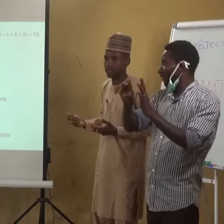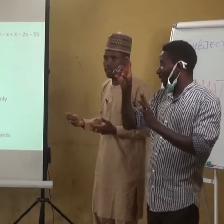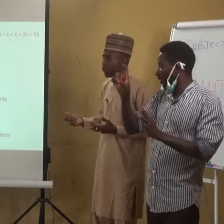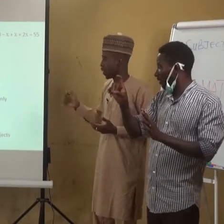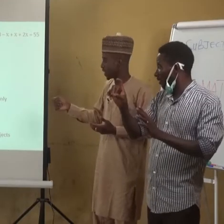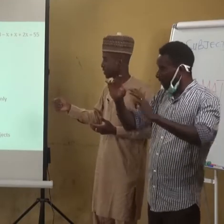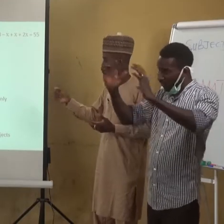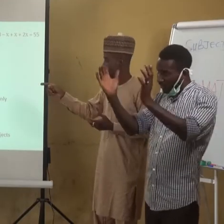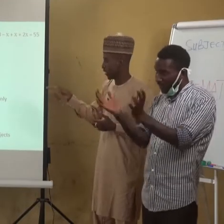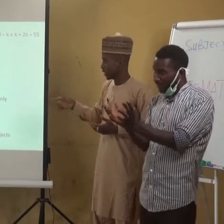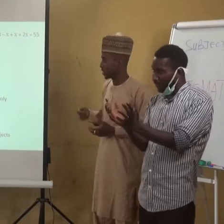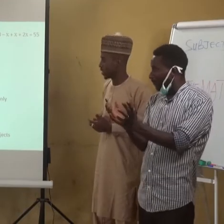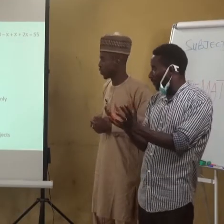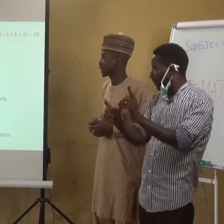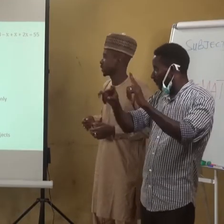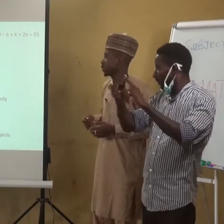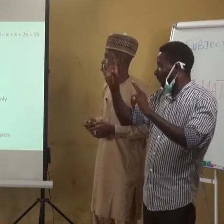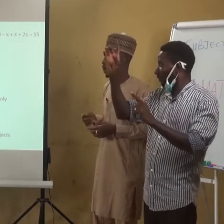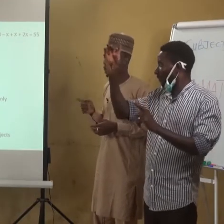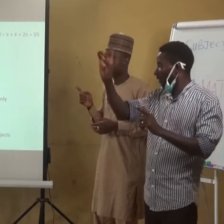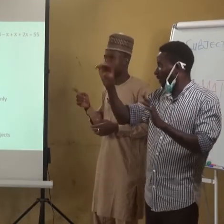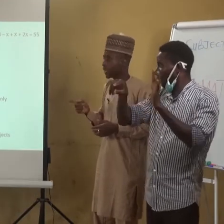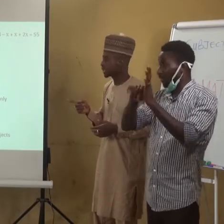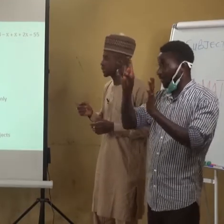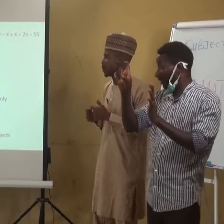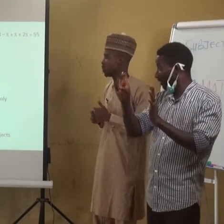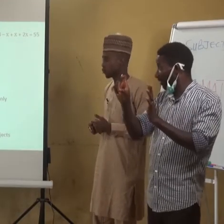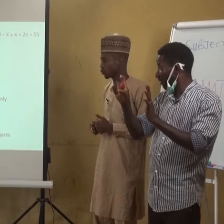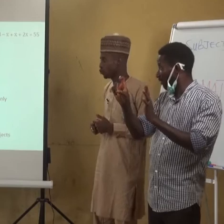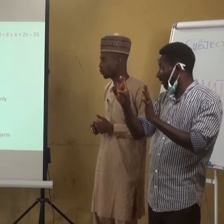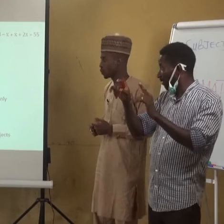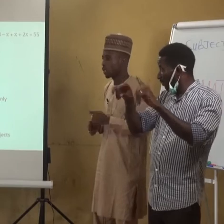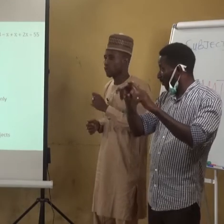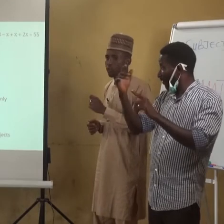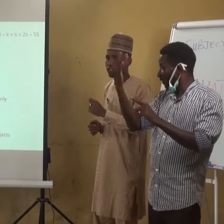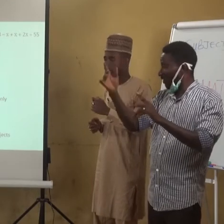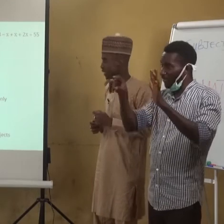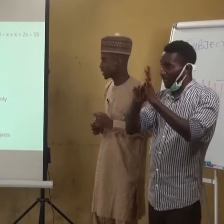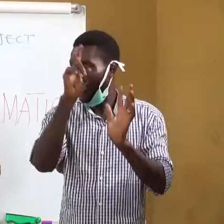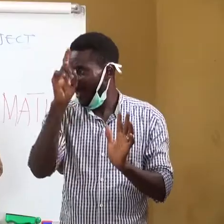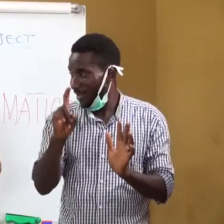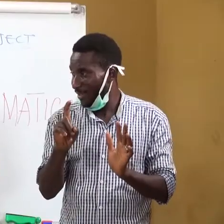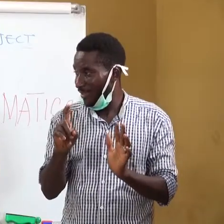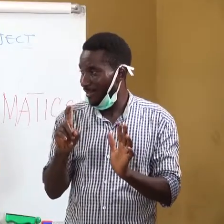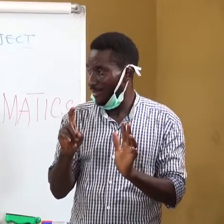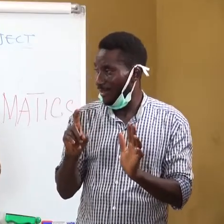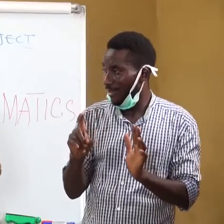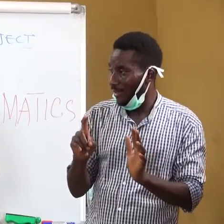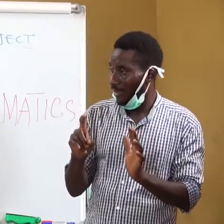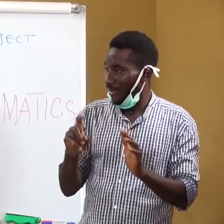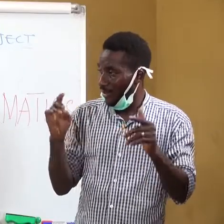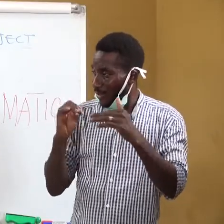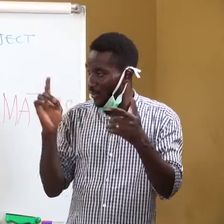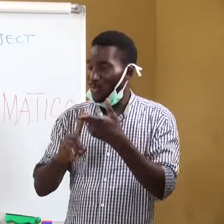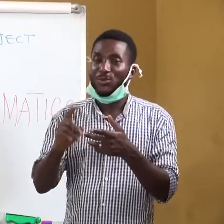for x in the equation. So we have 6 minus 2 plus 8 minus 2